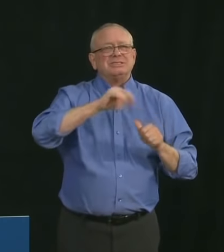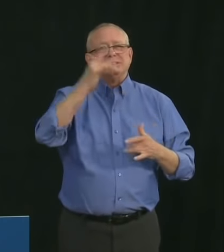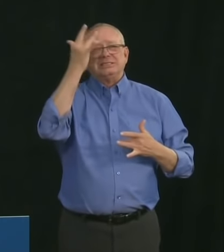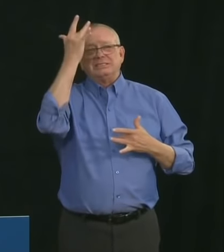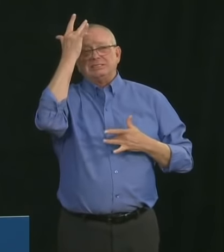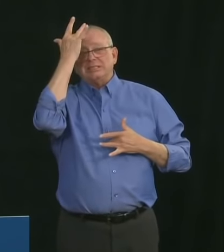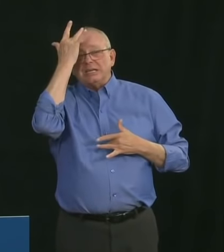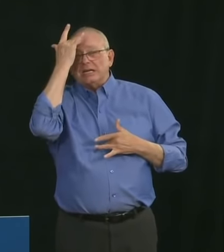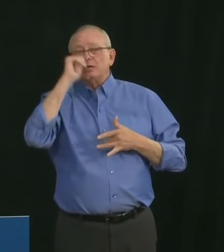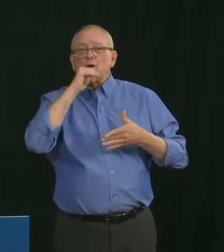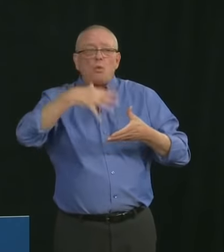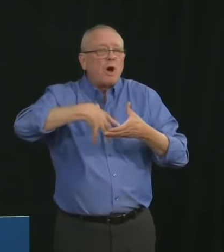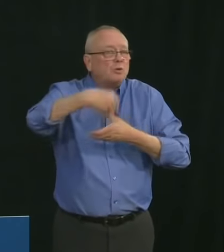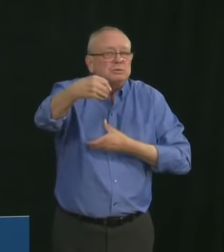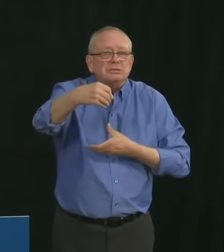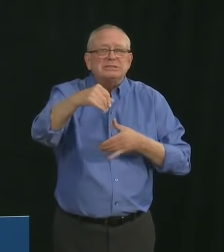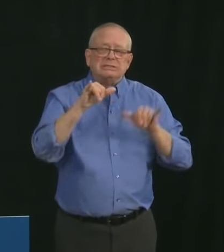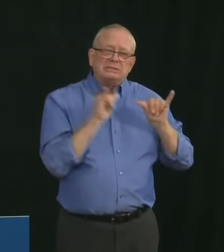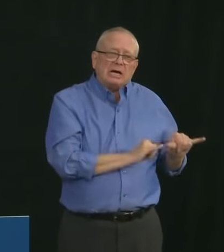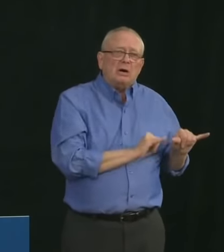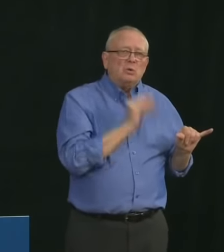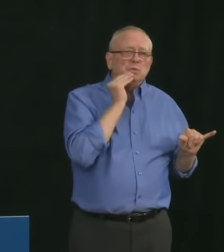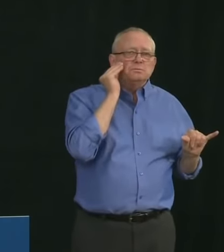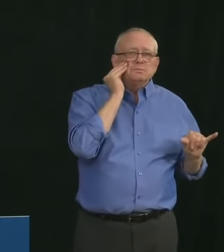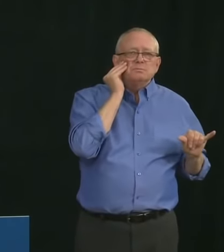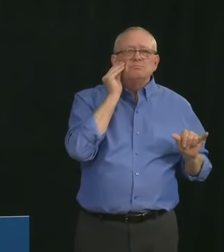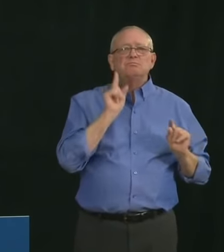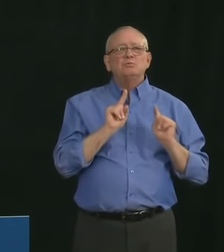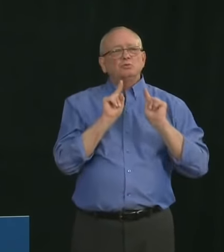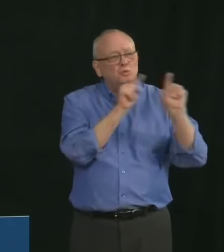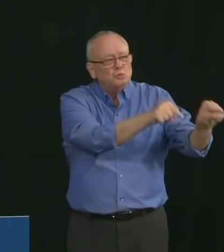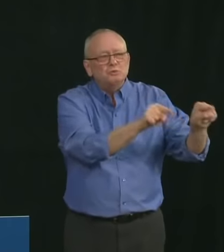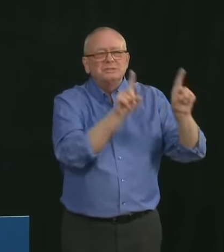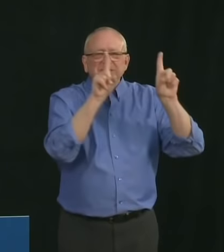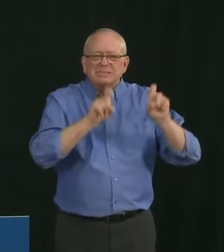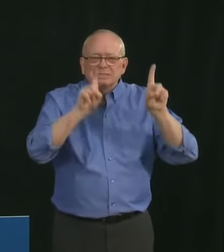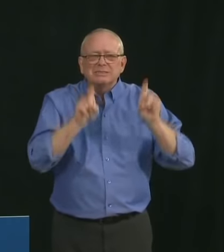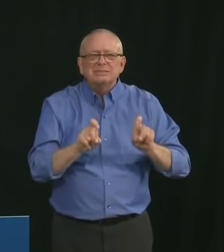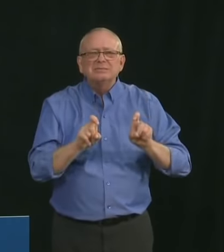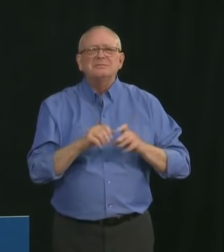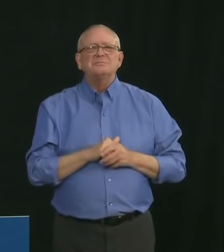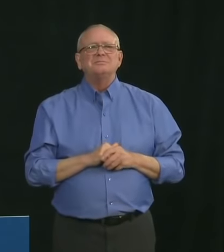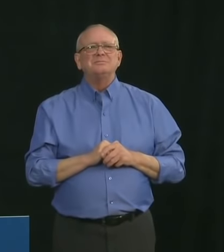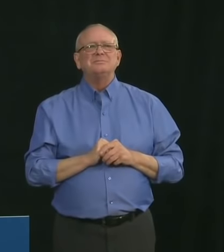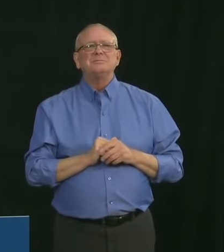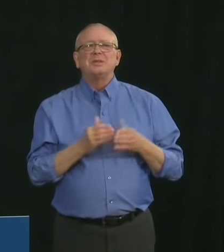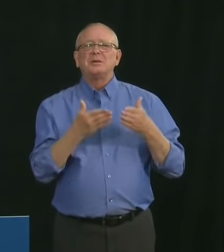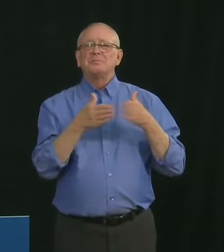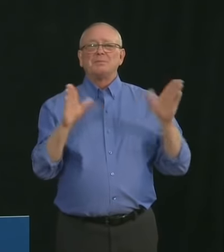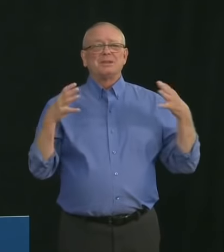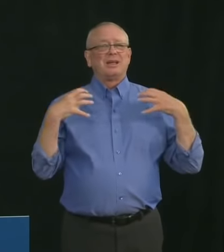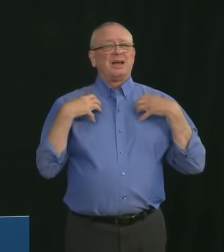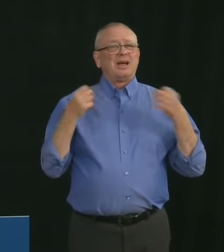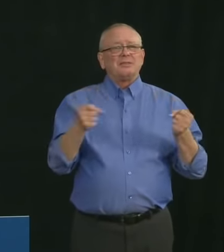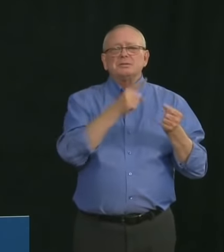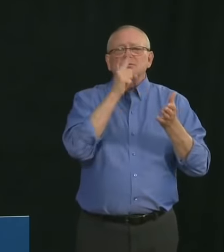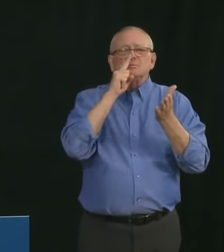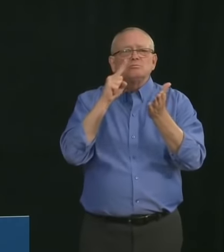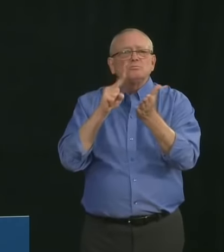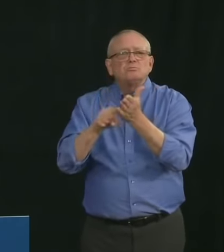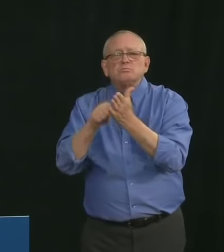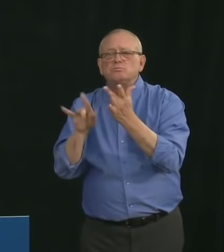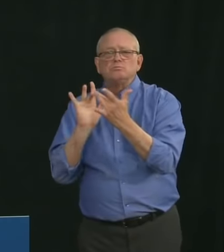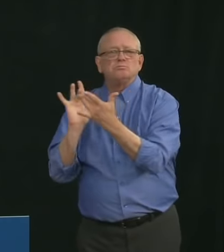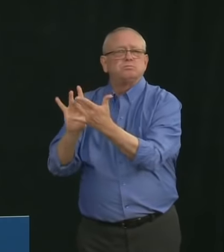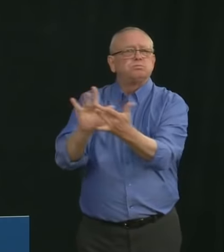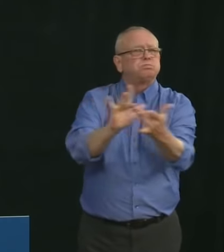and to make sure that all of the contact tracing and the work that public health does is supported, because those are the measures that are going to help to keep our